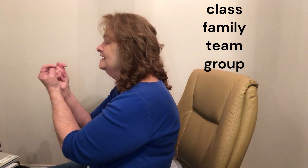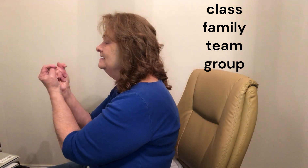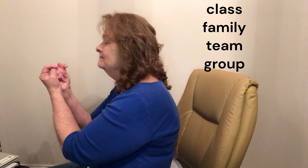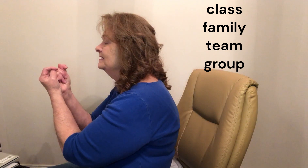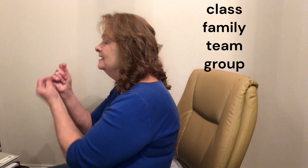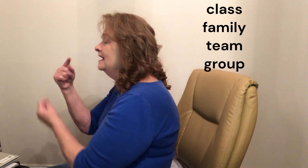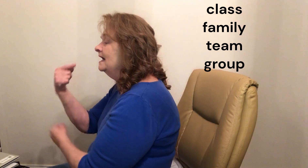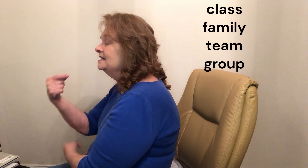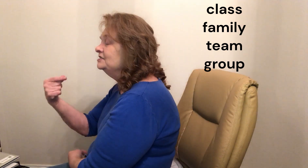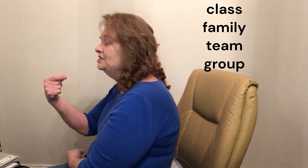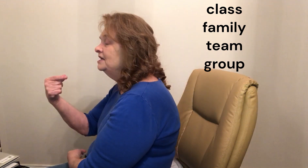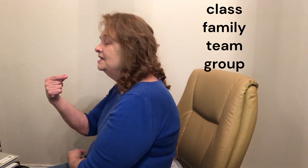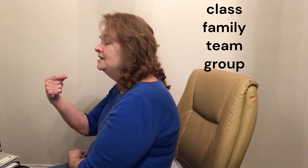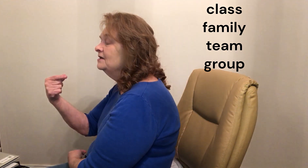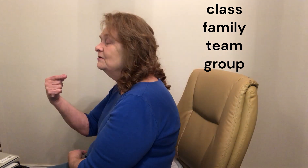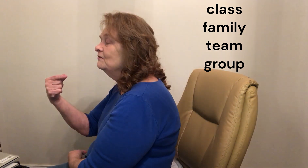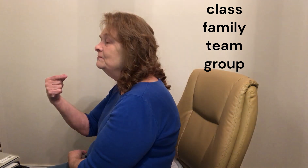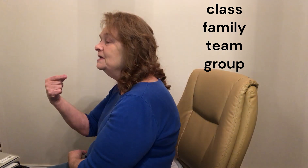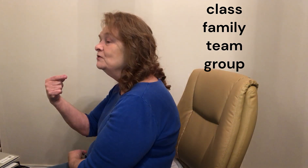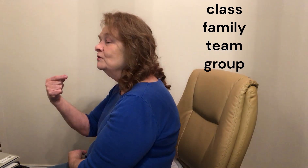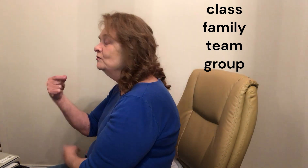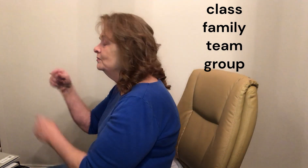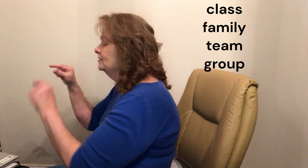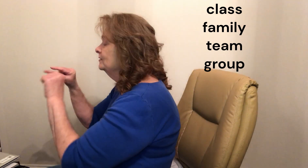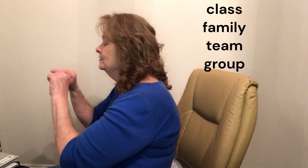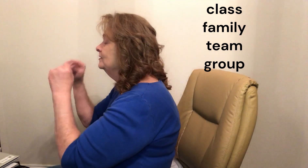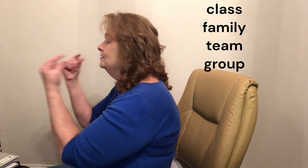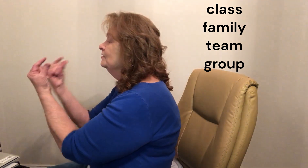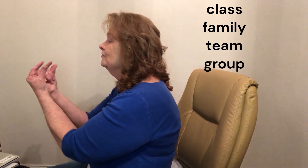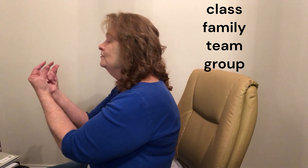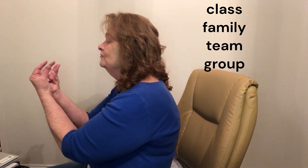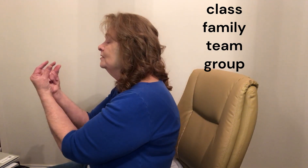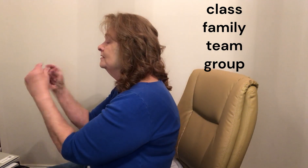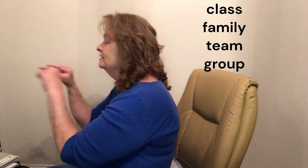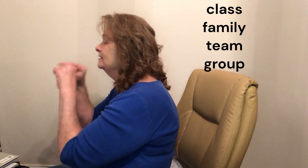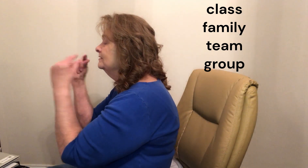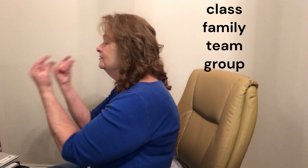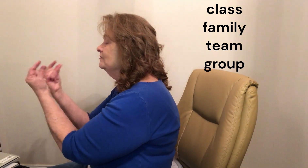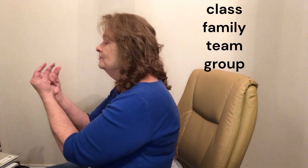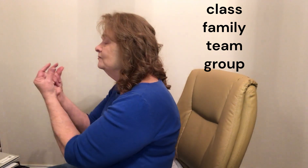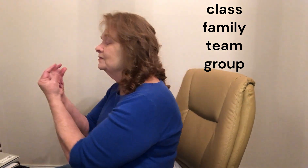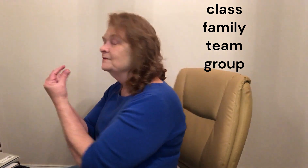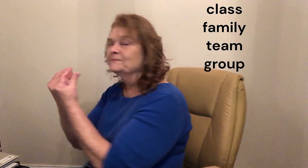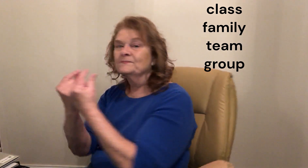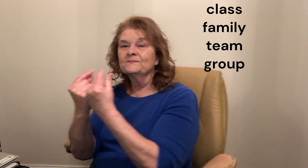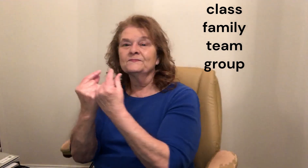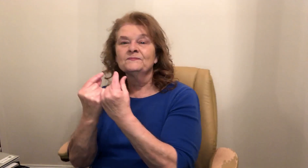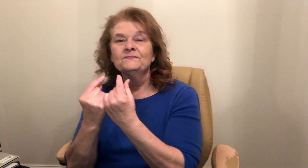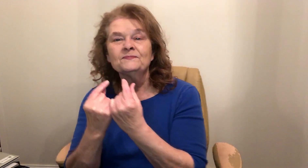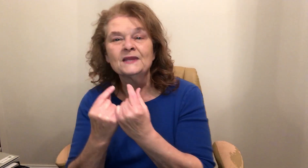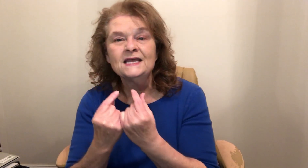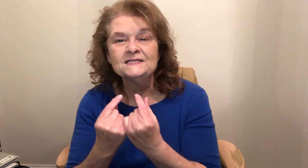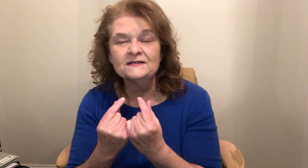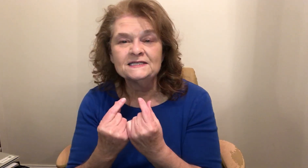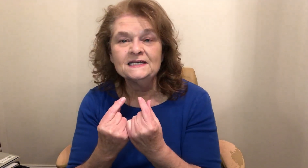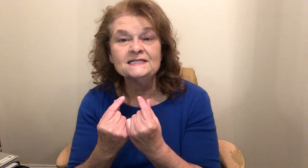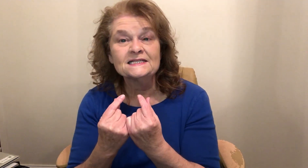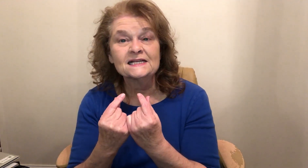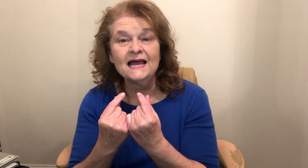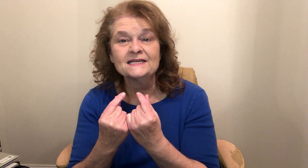Team. A G would be group. Group. Group. So the sentence is